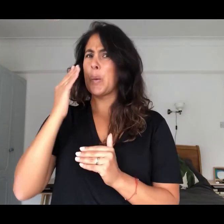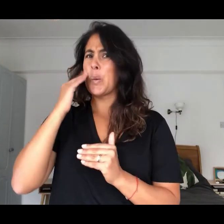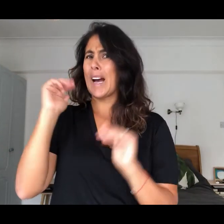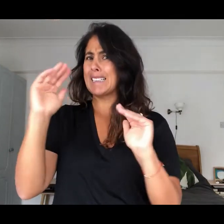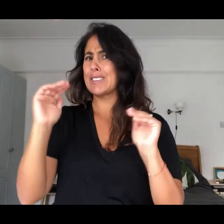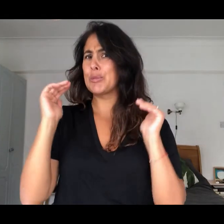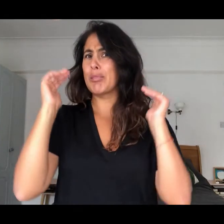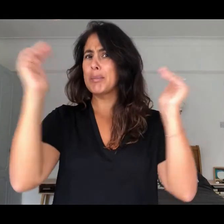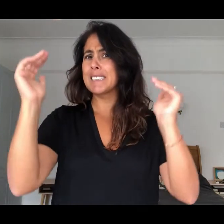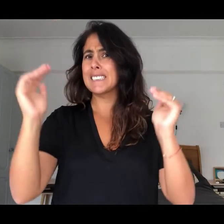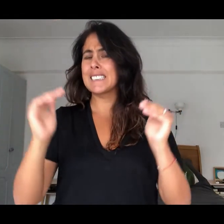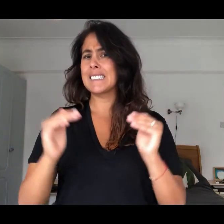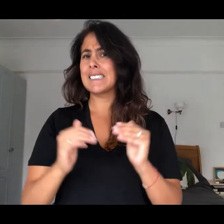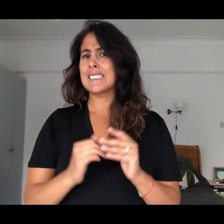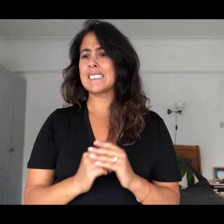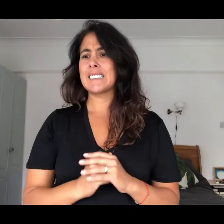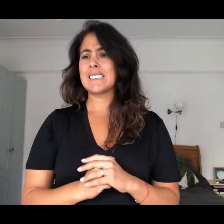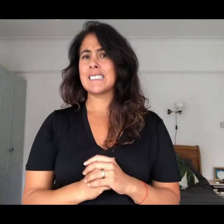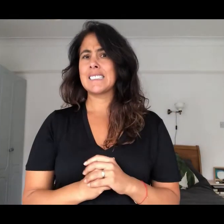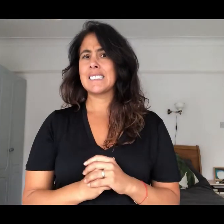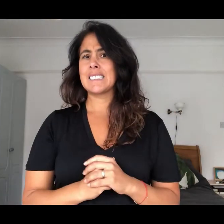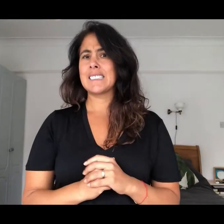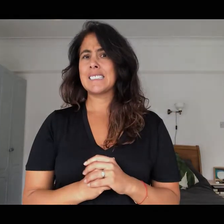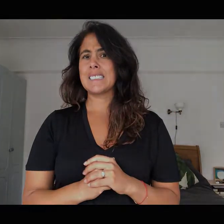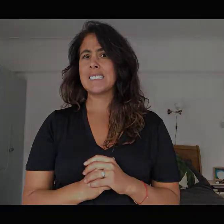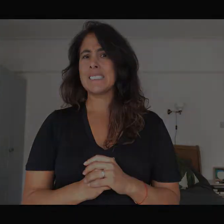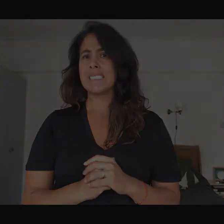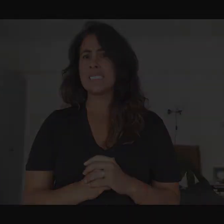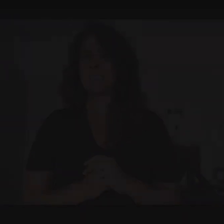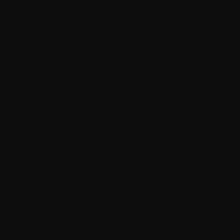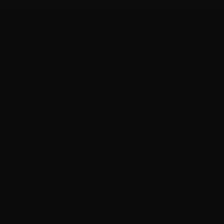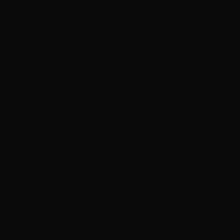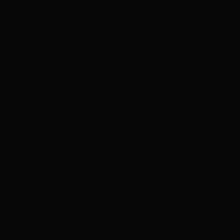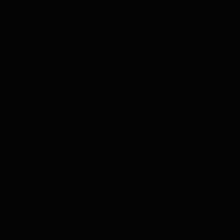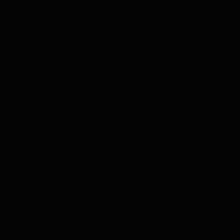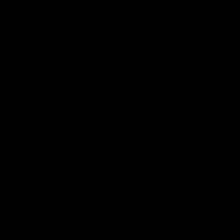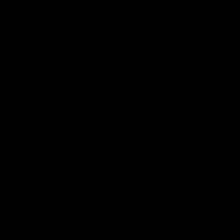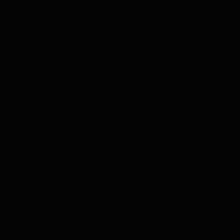is the same as the white supremacy sign?